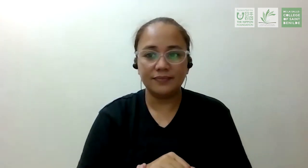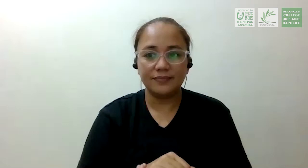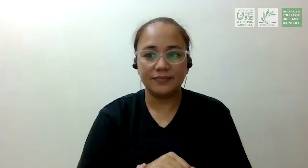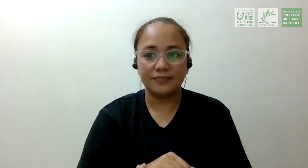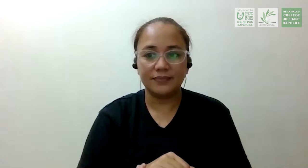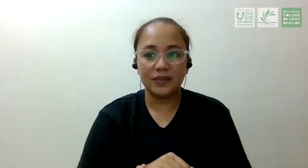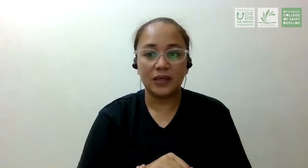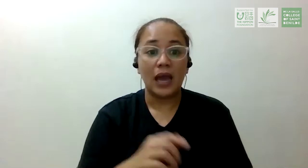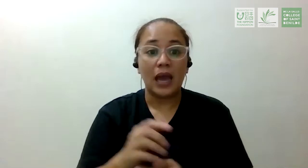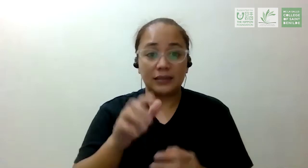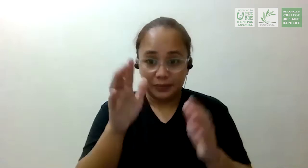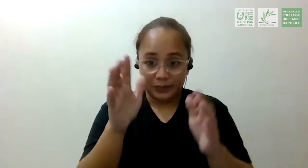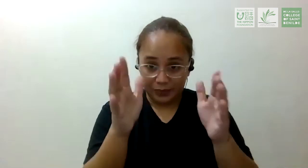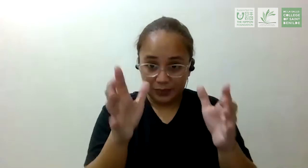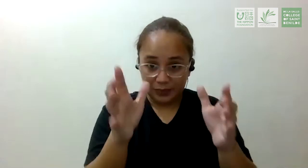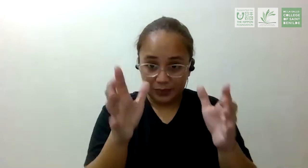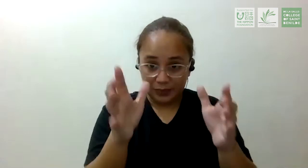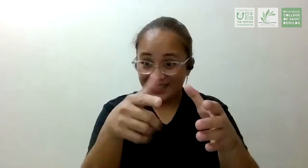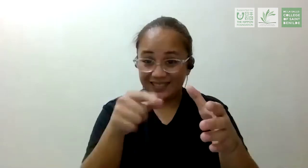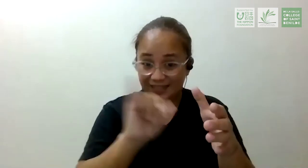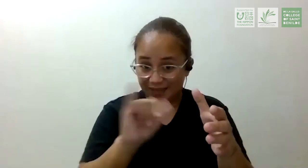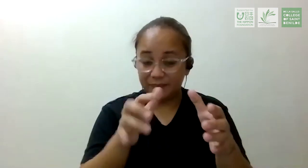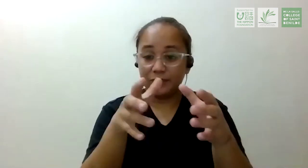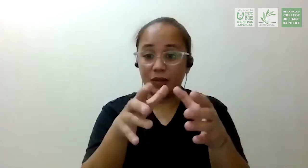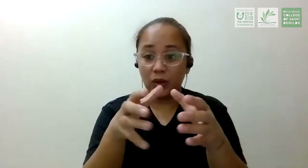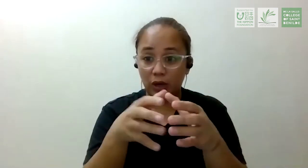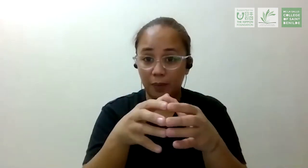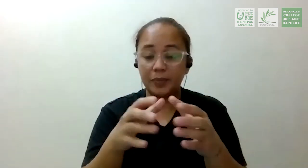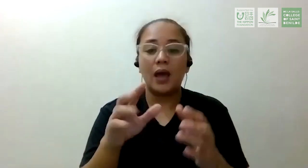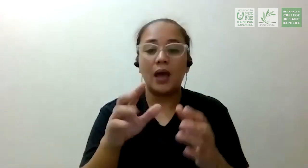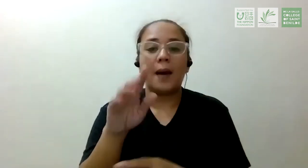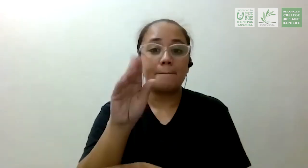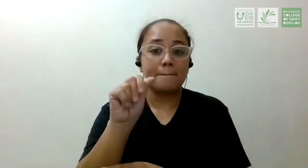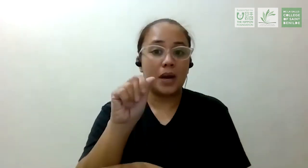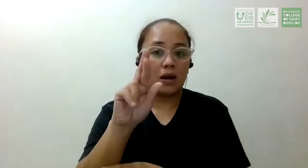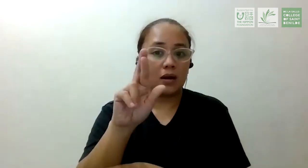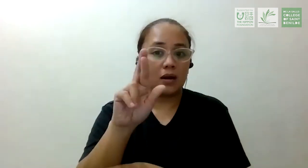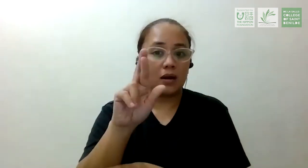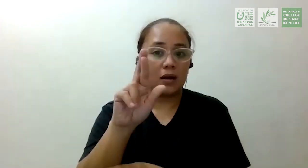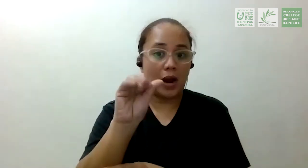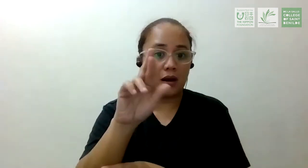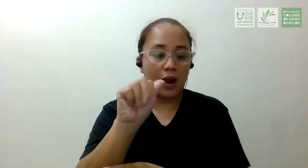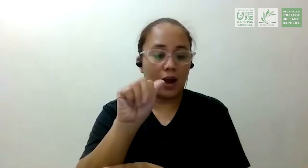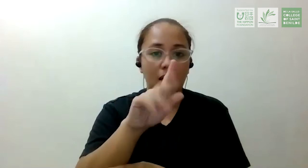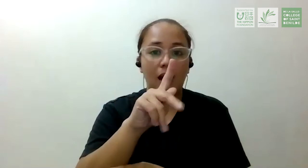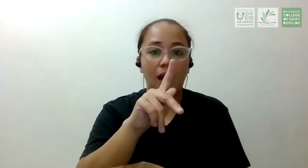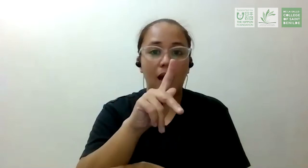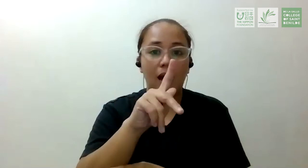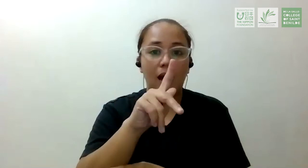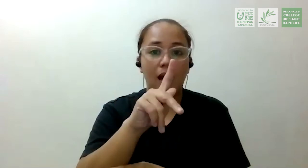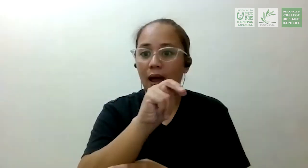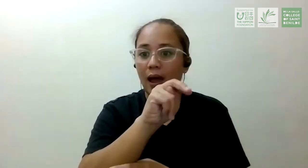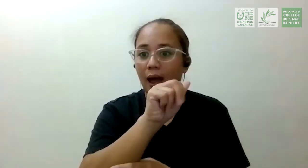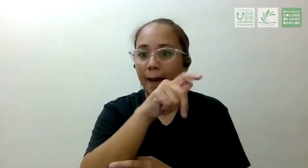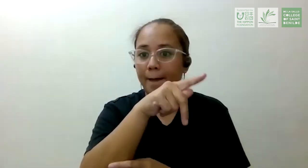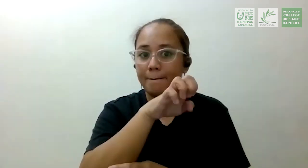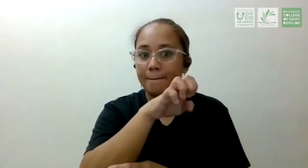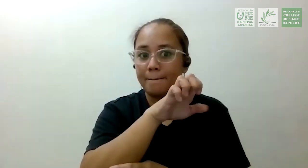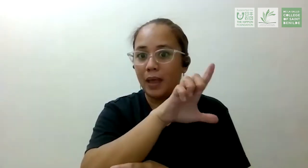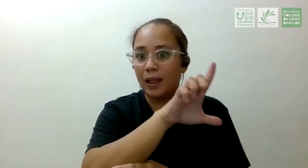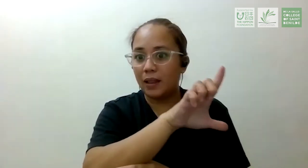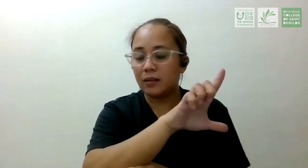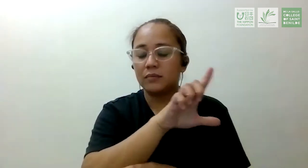So another group can work on Barbara Cannapel. And then you have 3 groups, right?